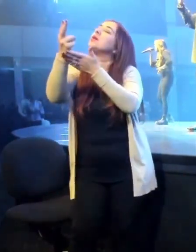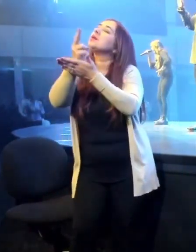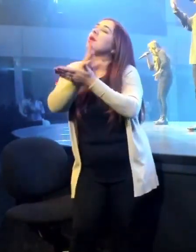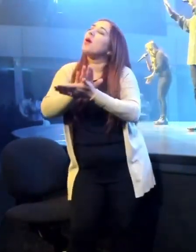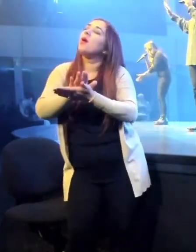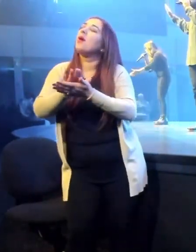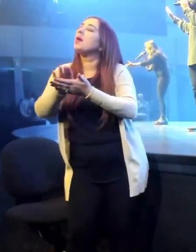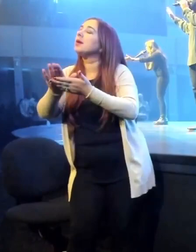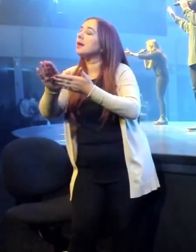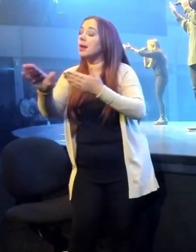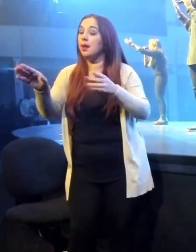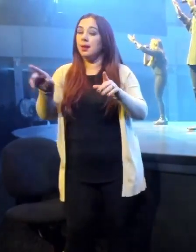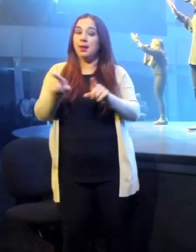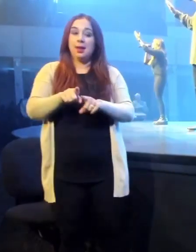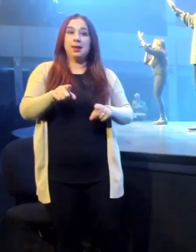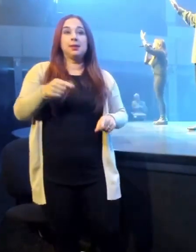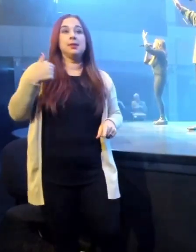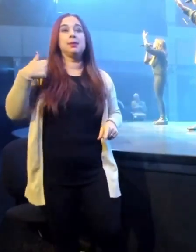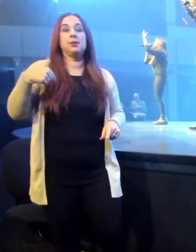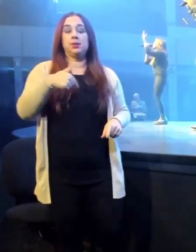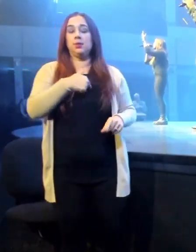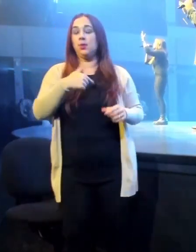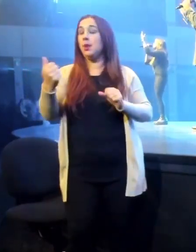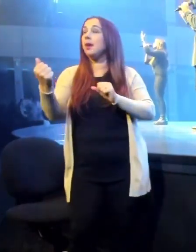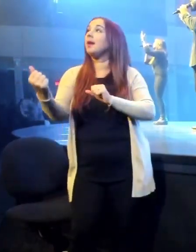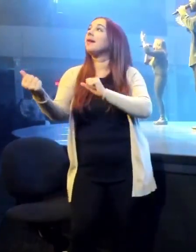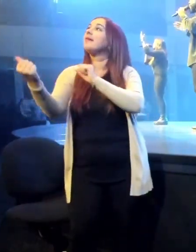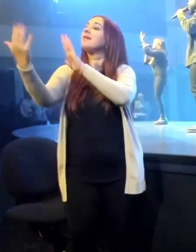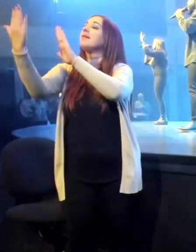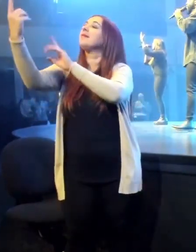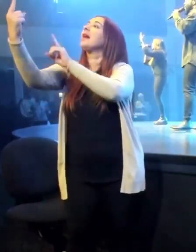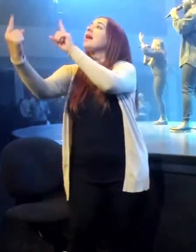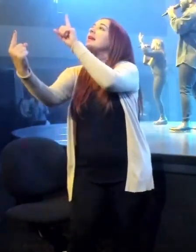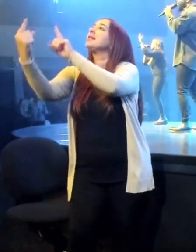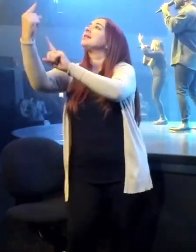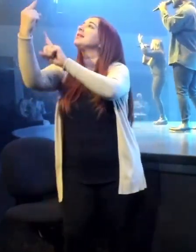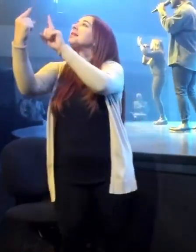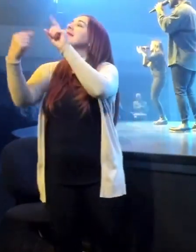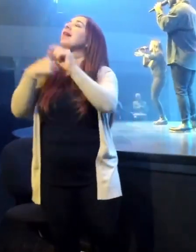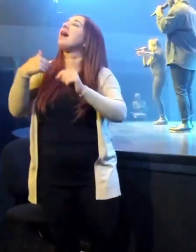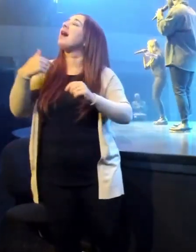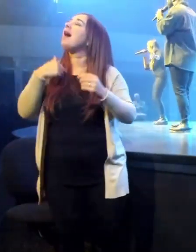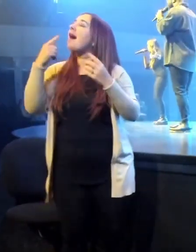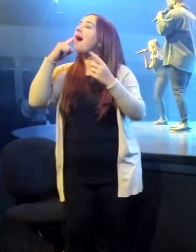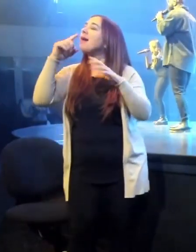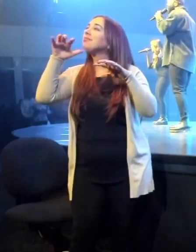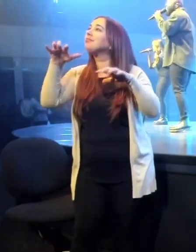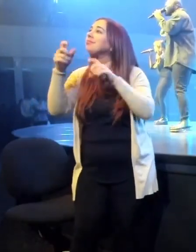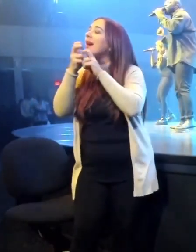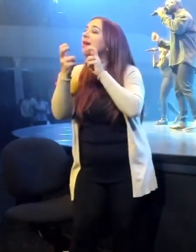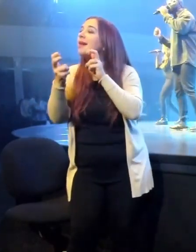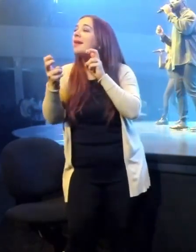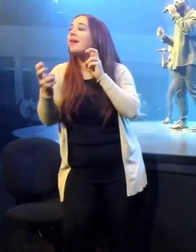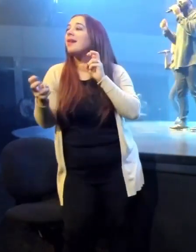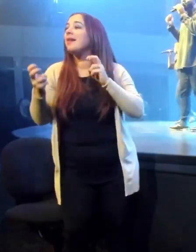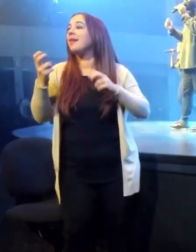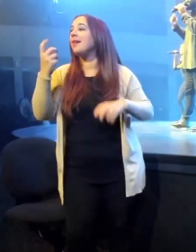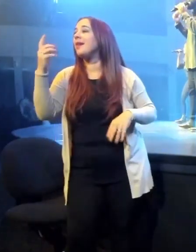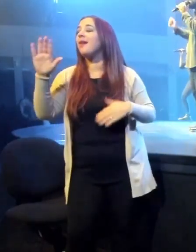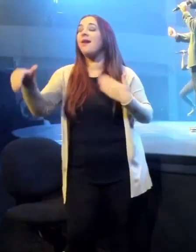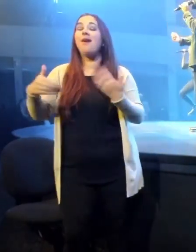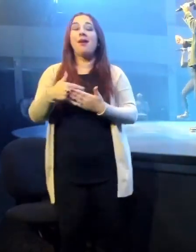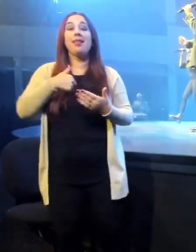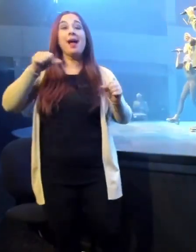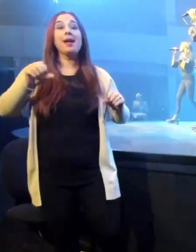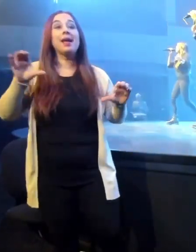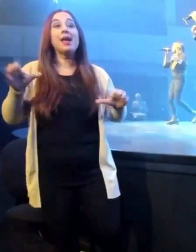holy has become face to face. You take my breath away. All I can do is